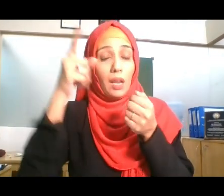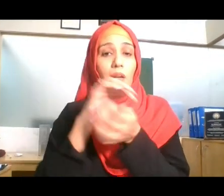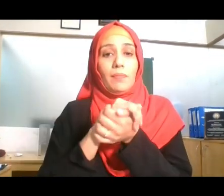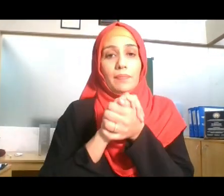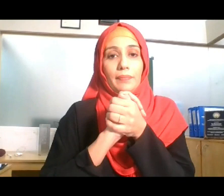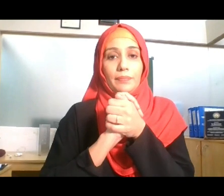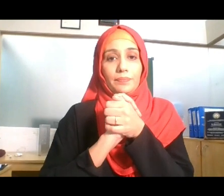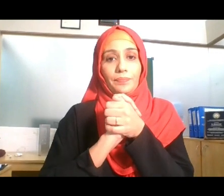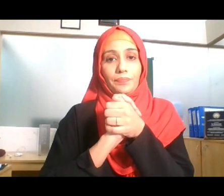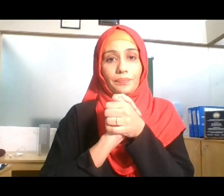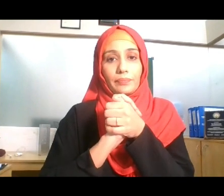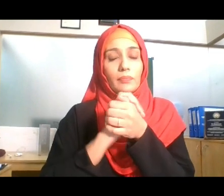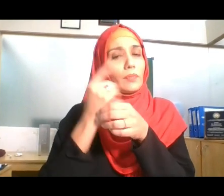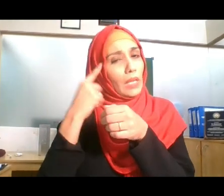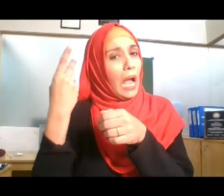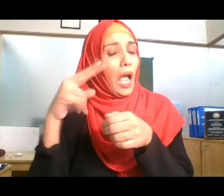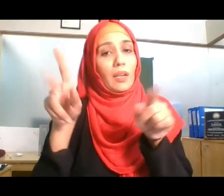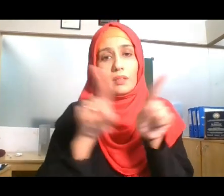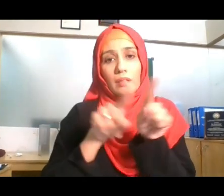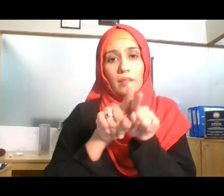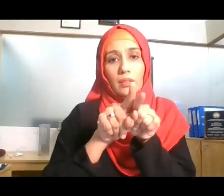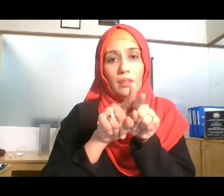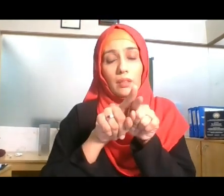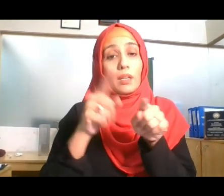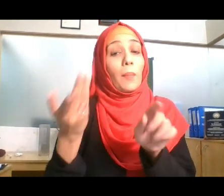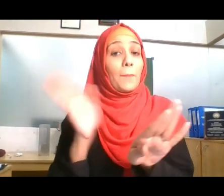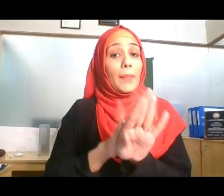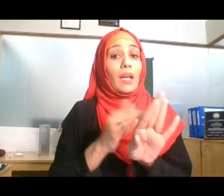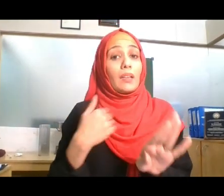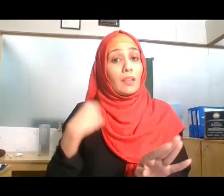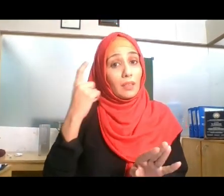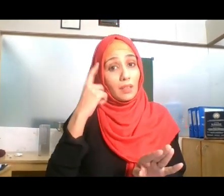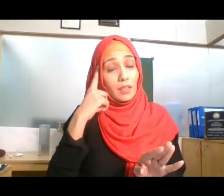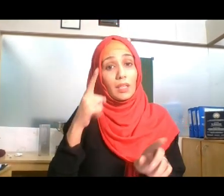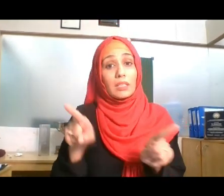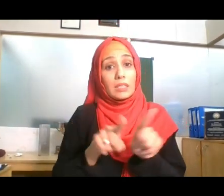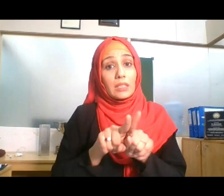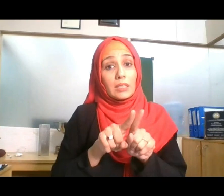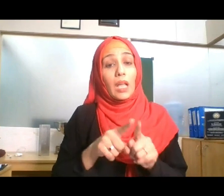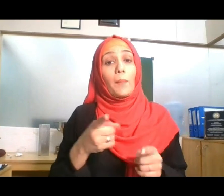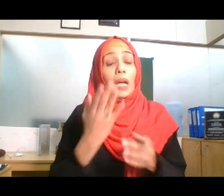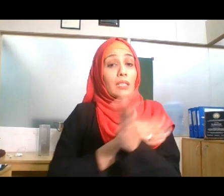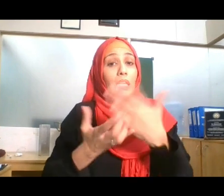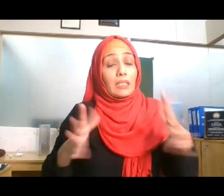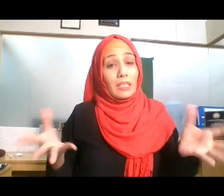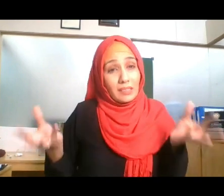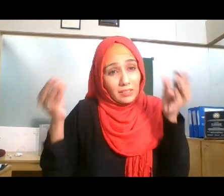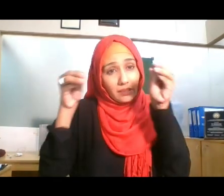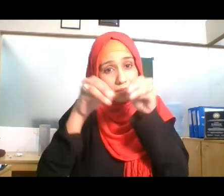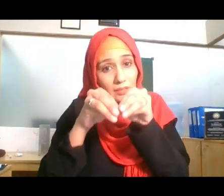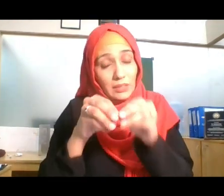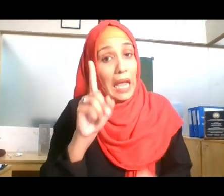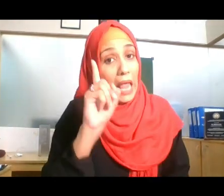So the idea and the vision behind this was to get experts from each disability together into